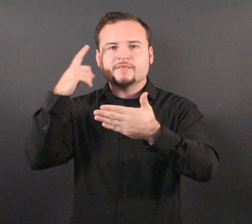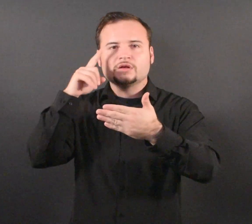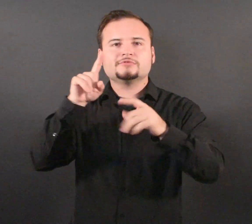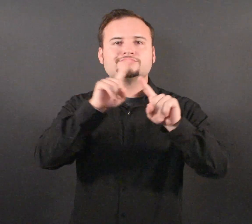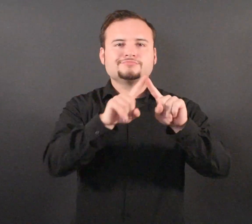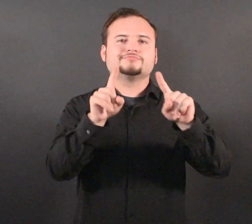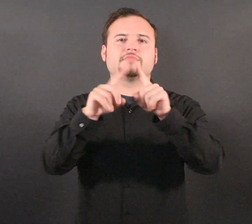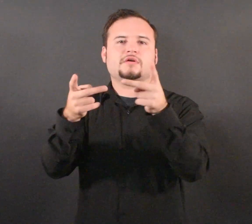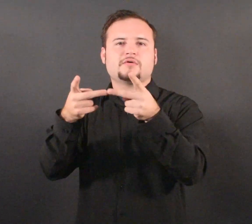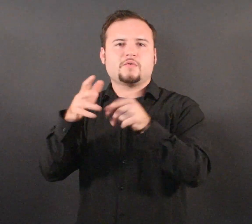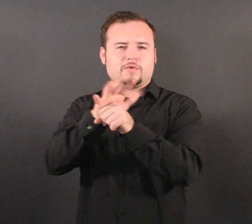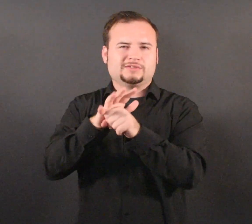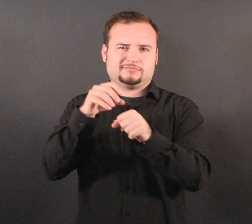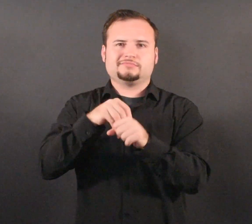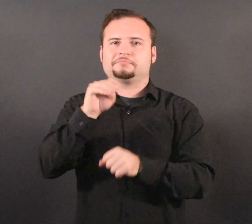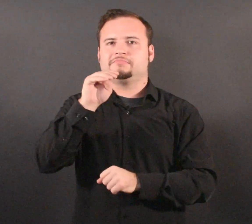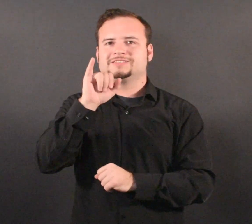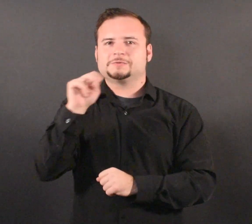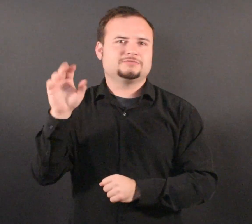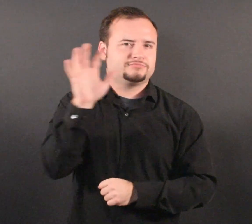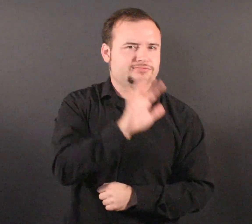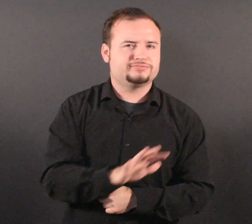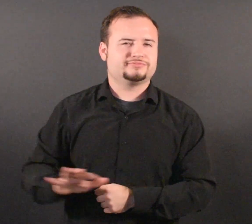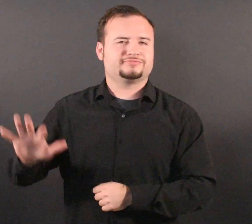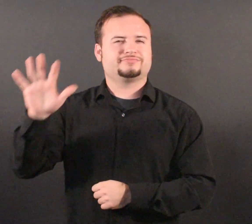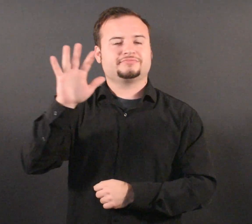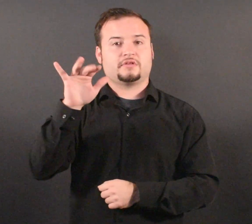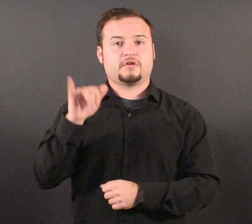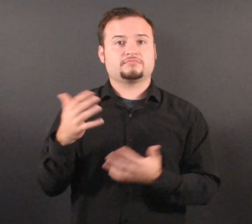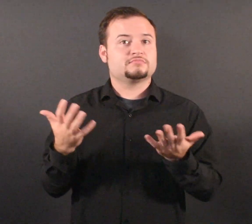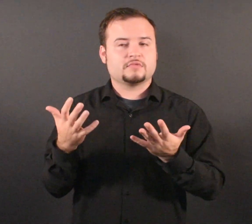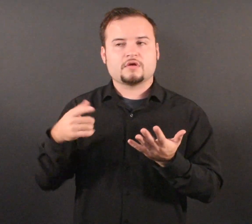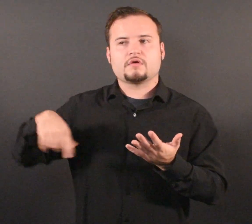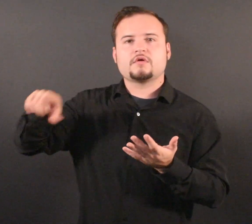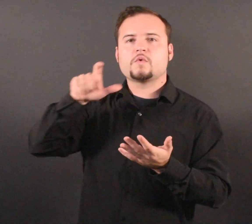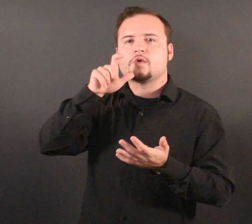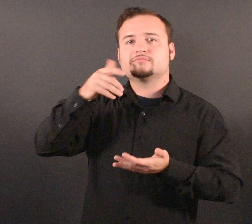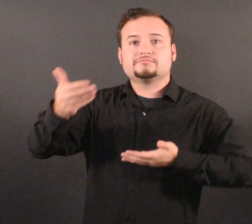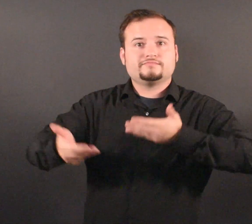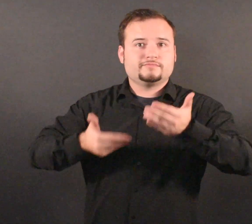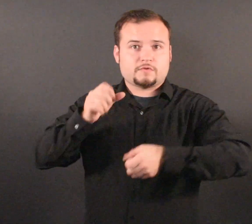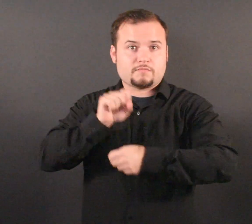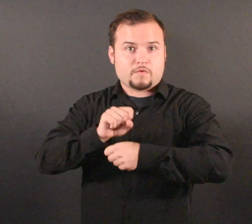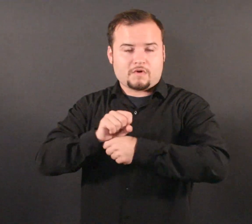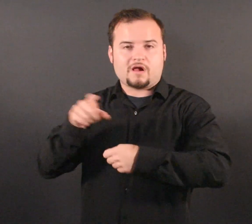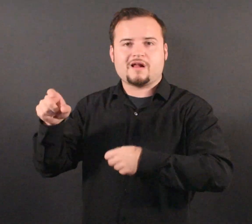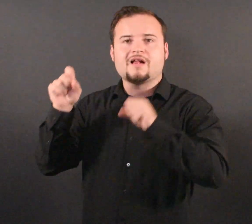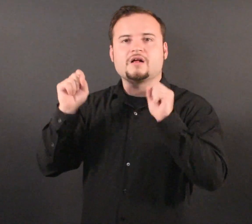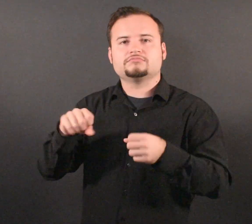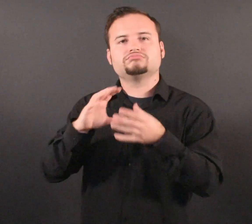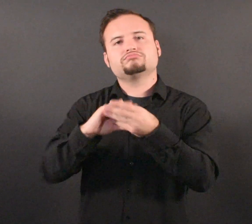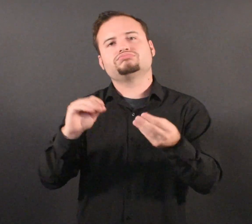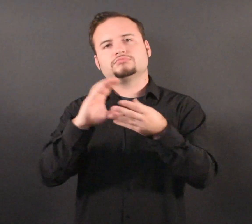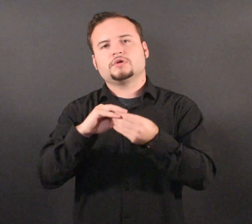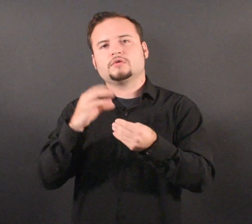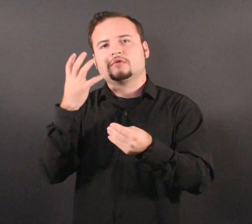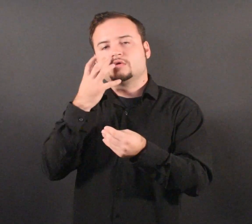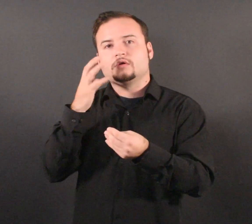Minnesota where employers can share their unique workforce challenges